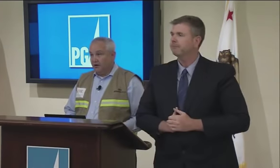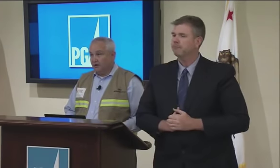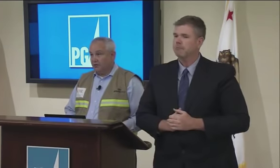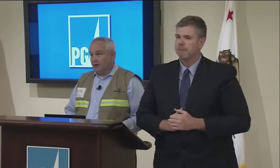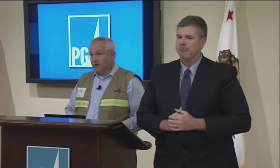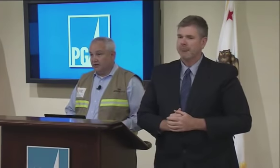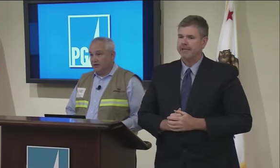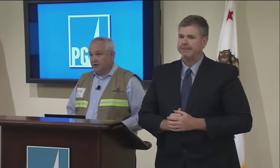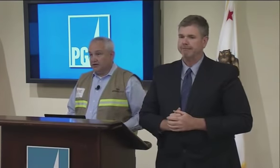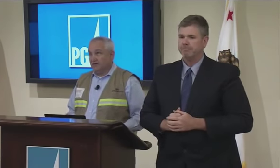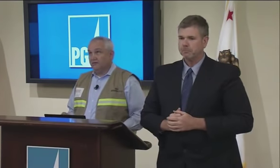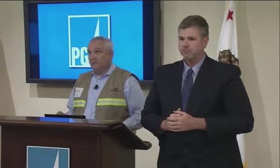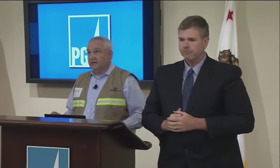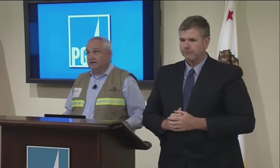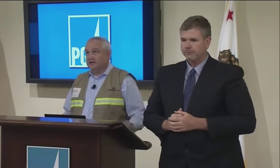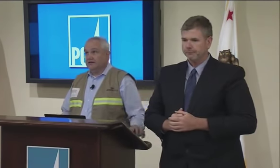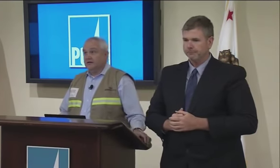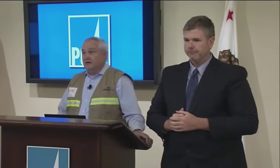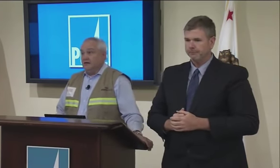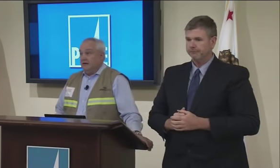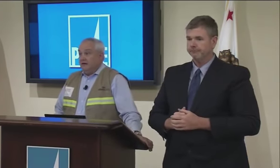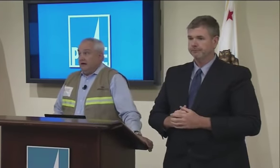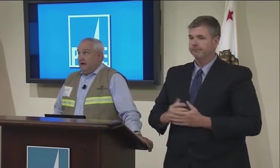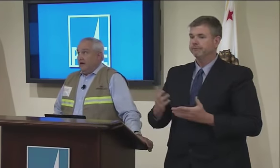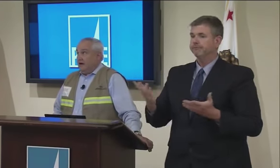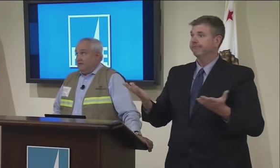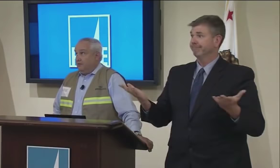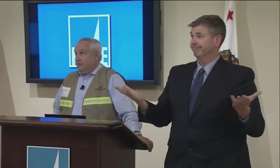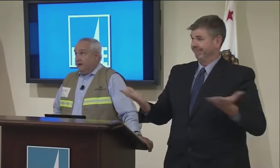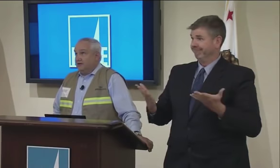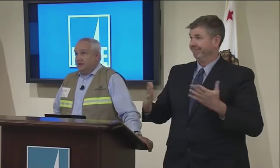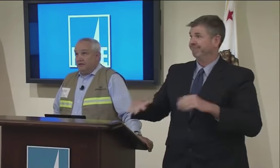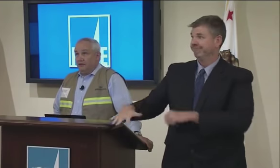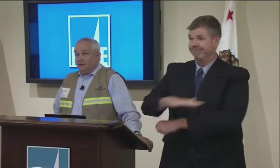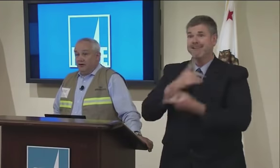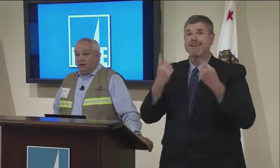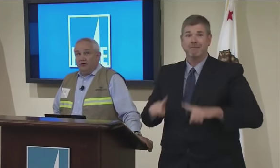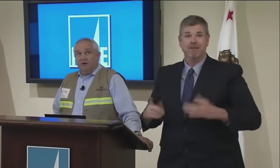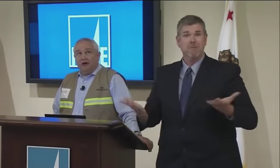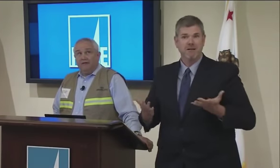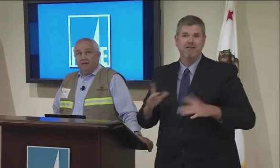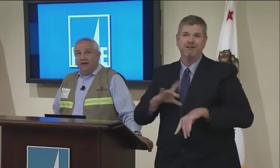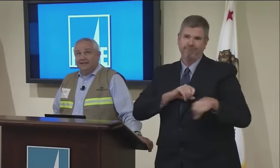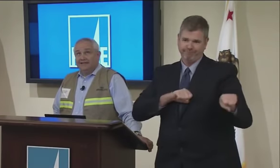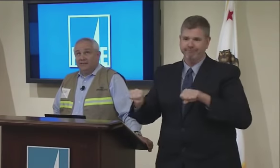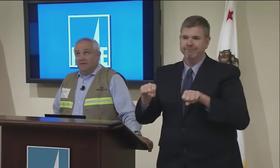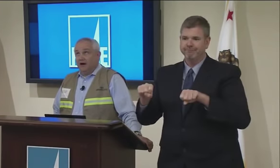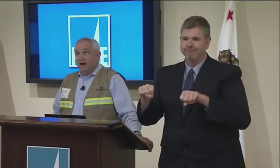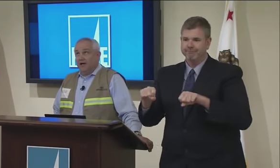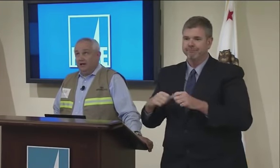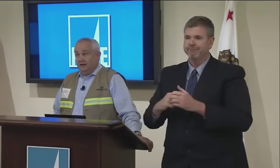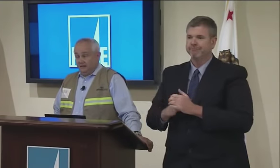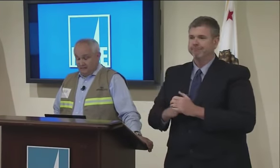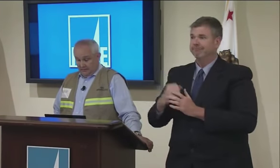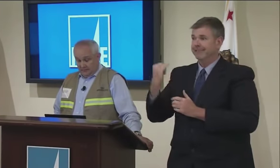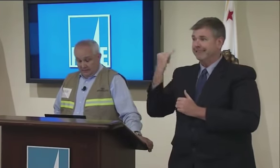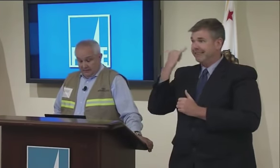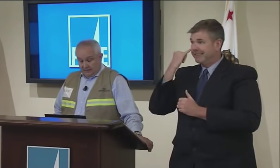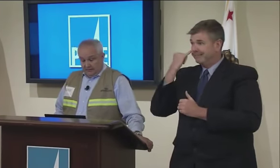Finally, we are in earthquake country, so if we need to prepare ourselves for an earthquake, we have lights above our